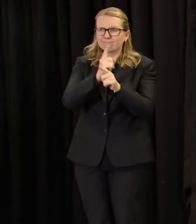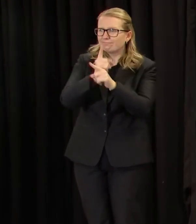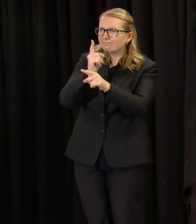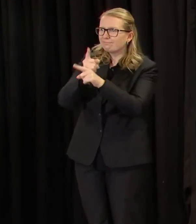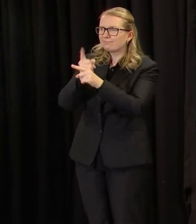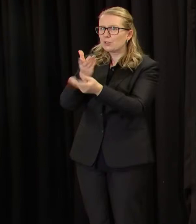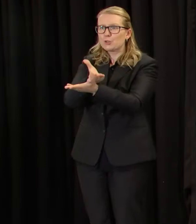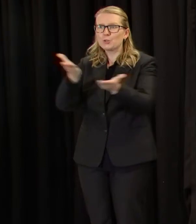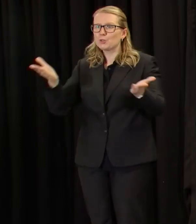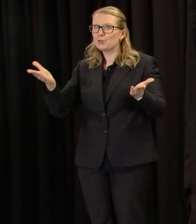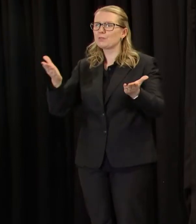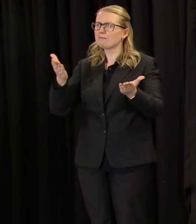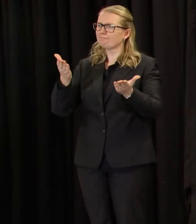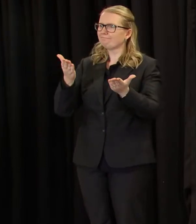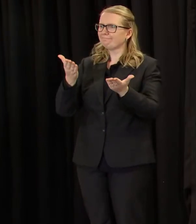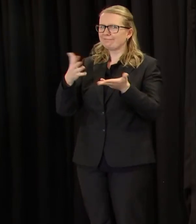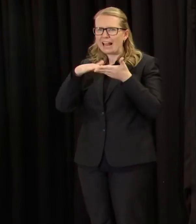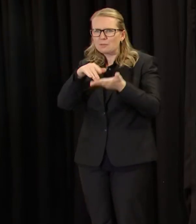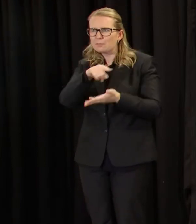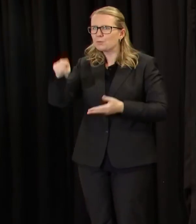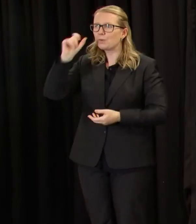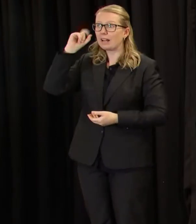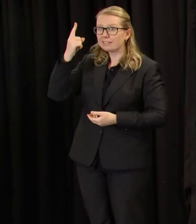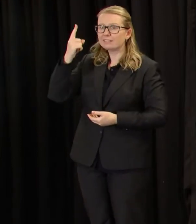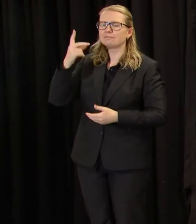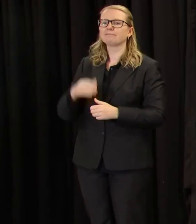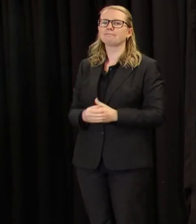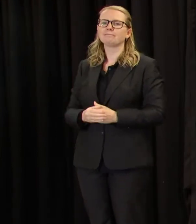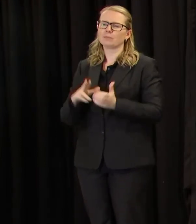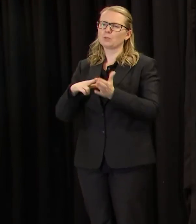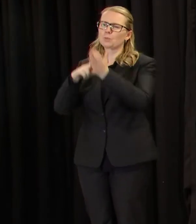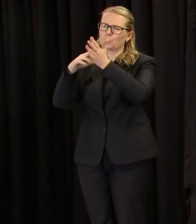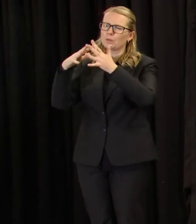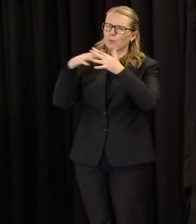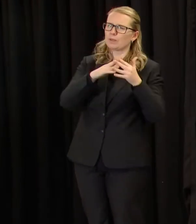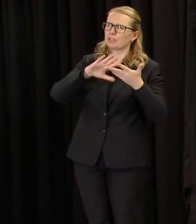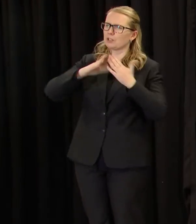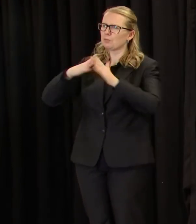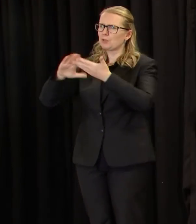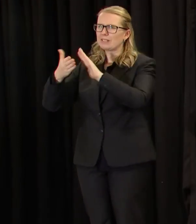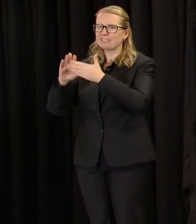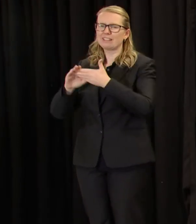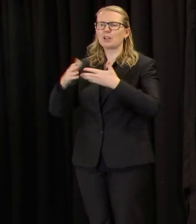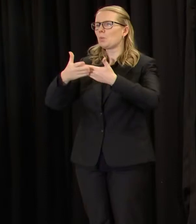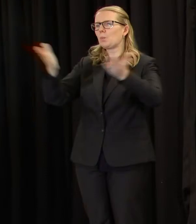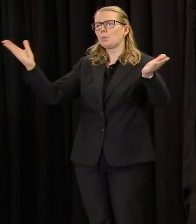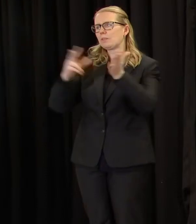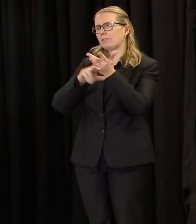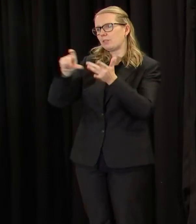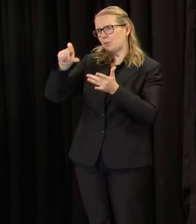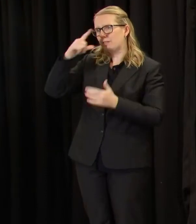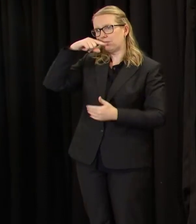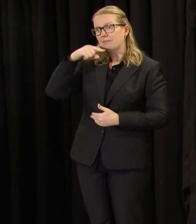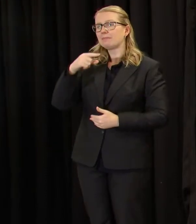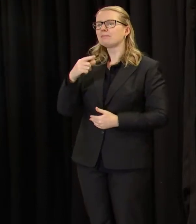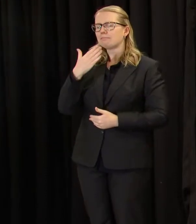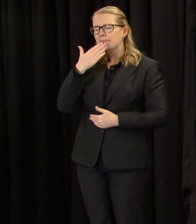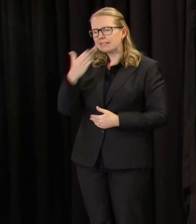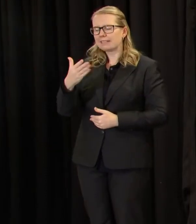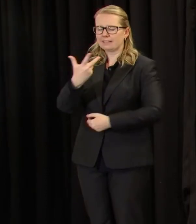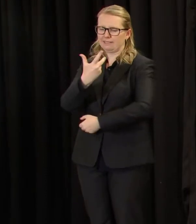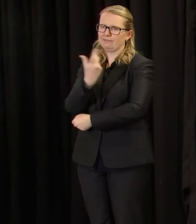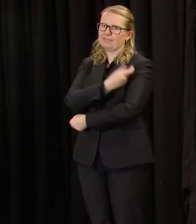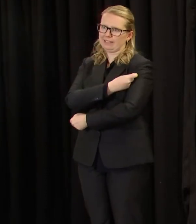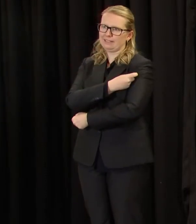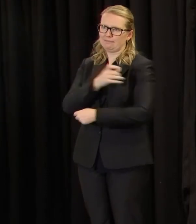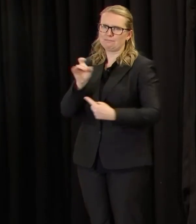questions in a safe space. So we really encourage the northwestern communities as well as the wider Victorian community to take up those vaccines.